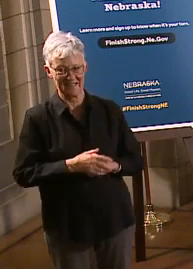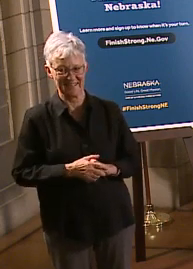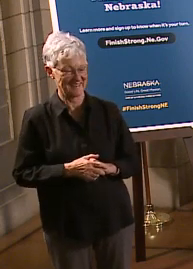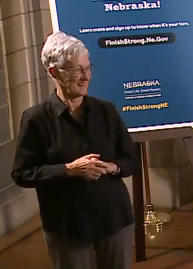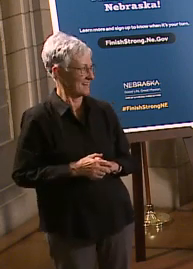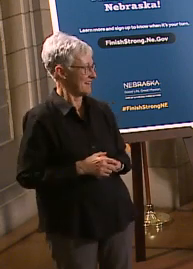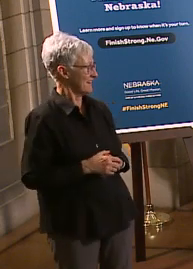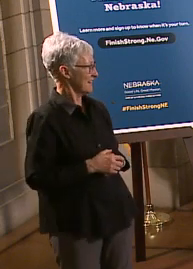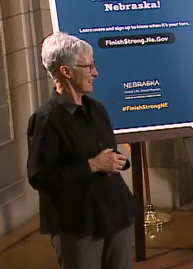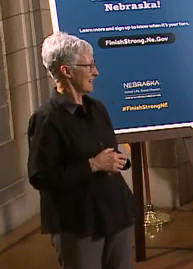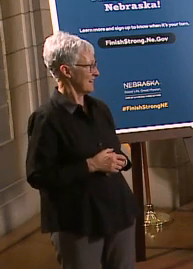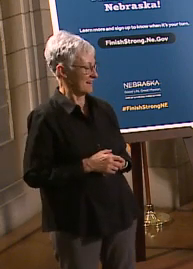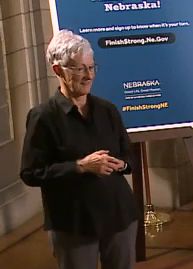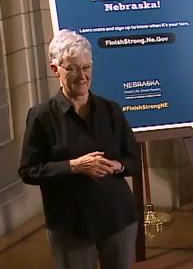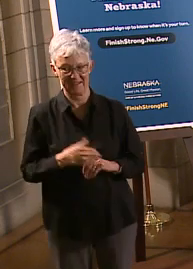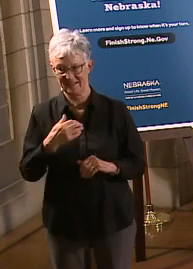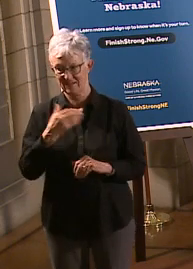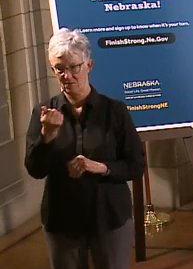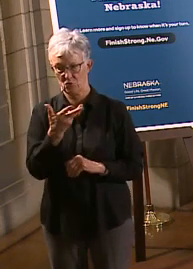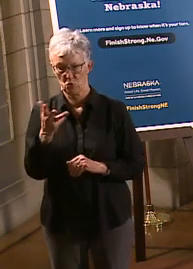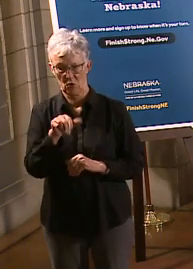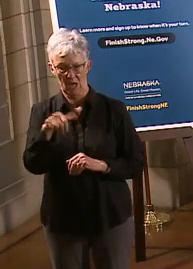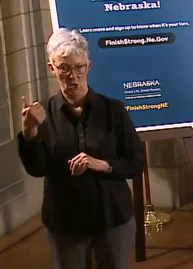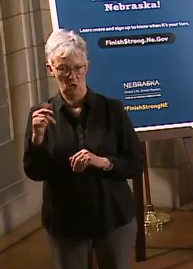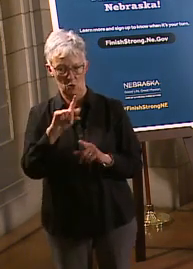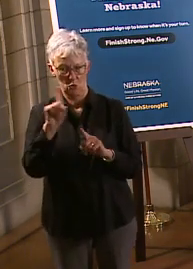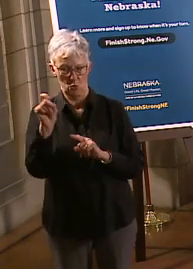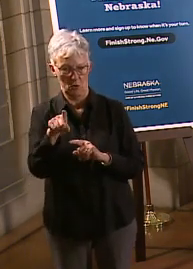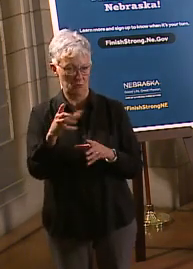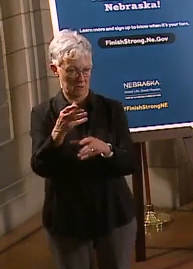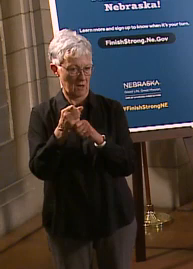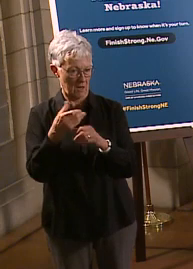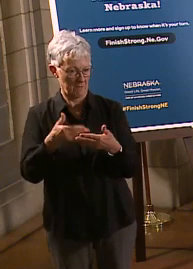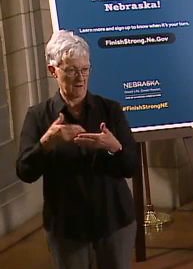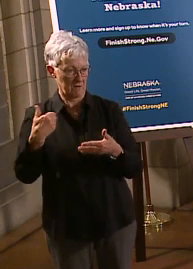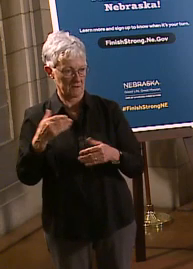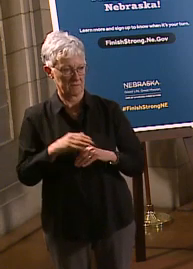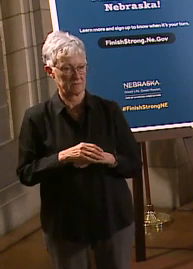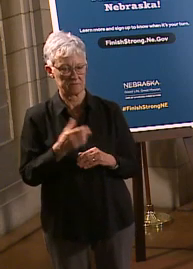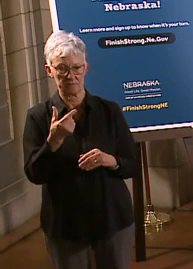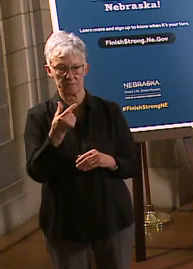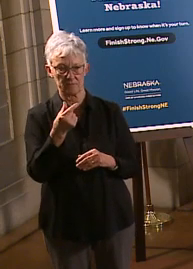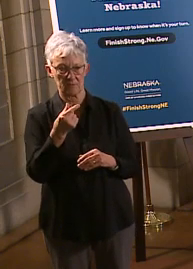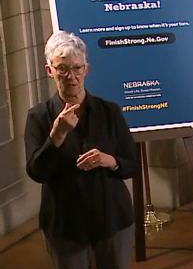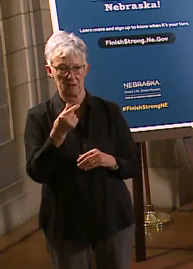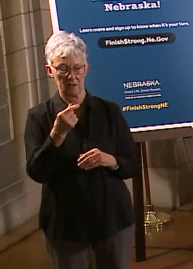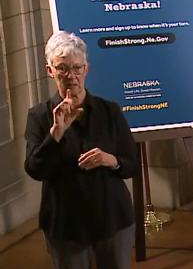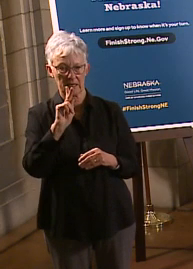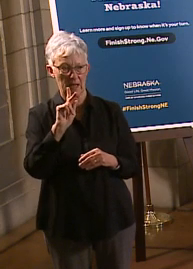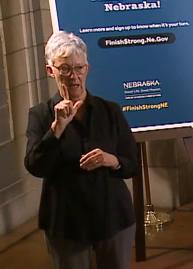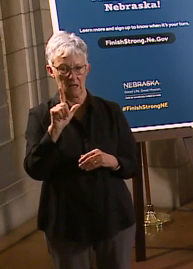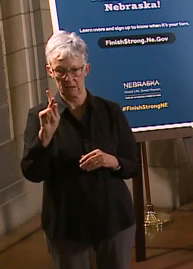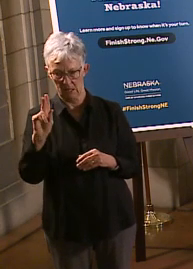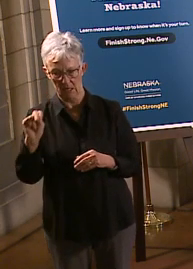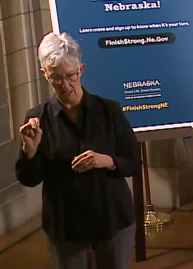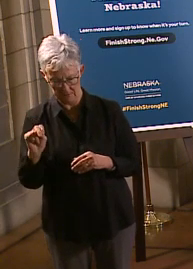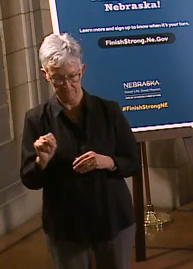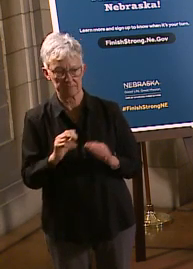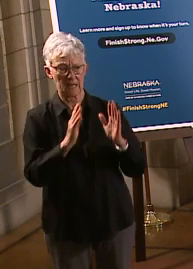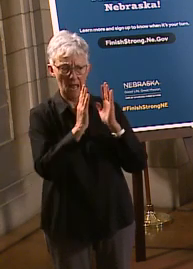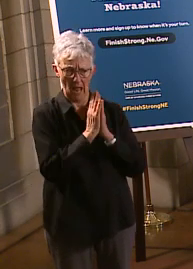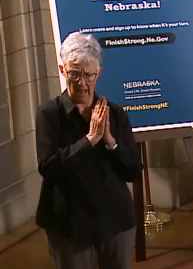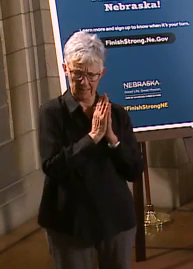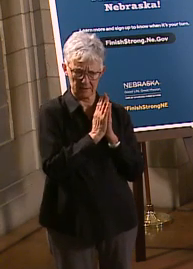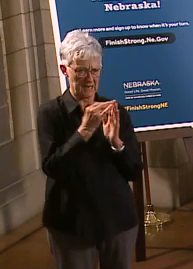okay? We do have a couple of other questions that were sent in ahead of time. Brent Bonfleur from KLKN said, if it's not too